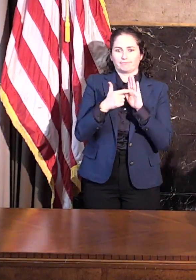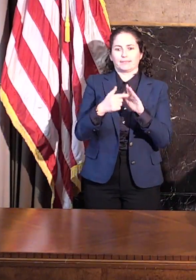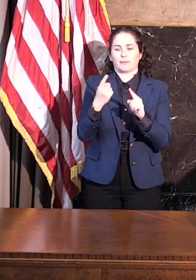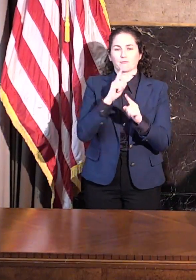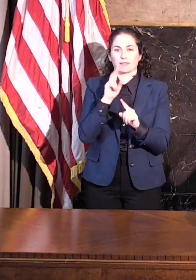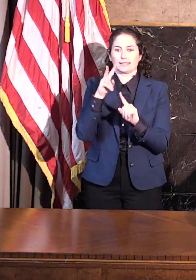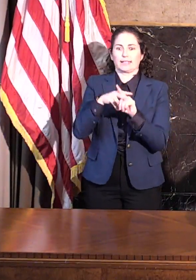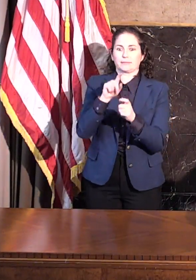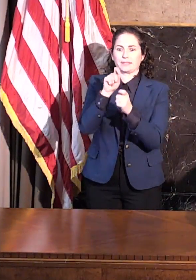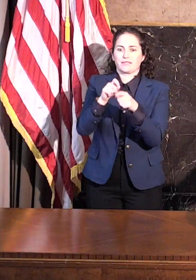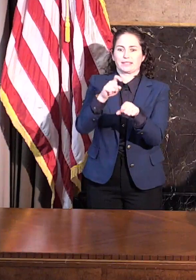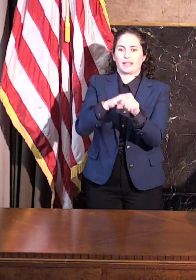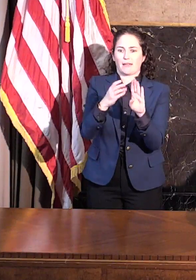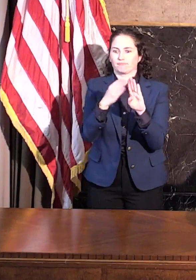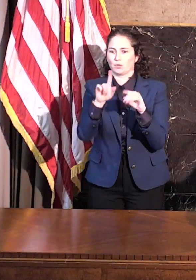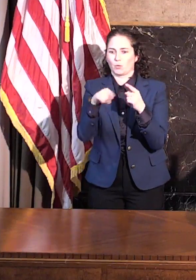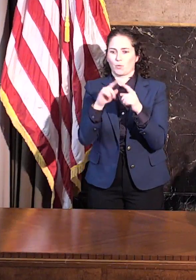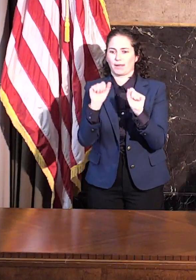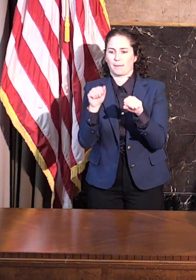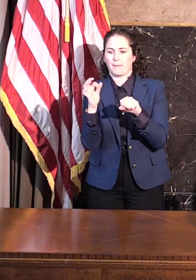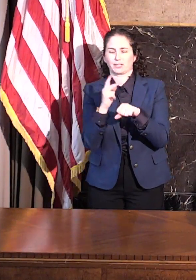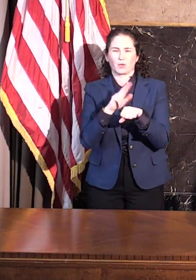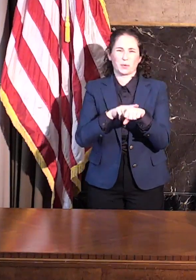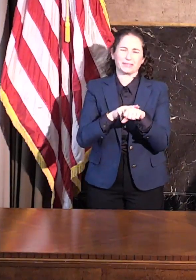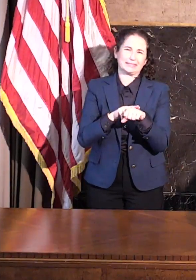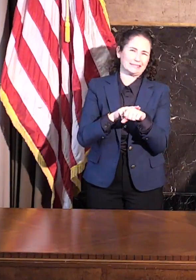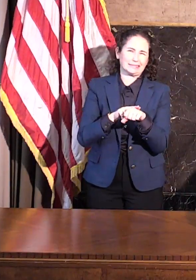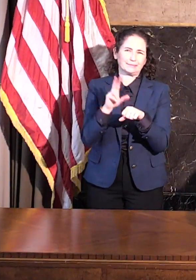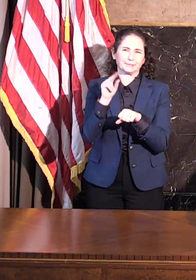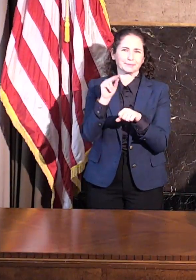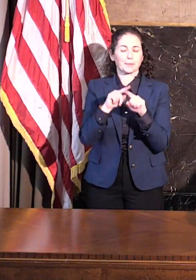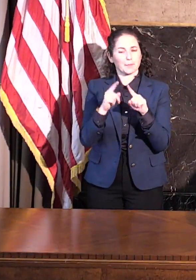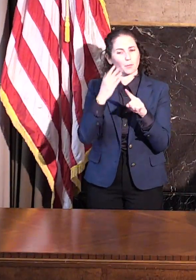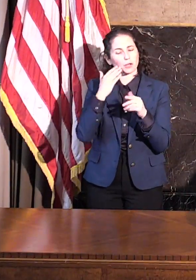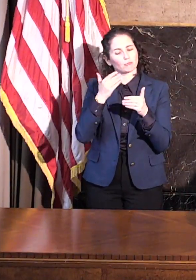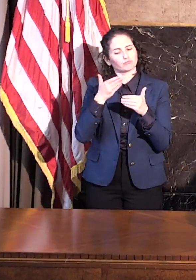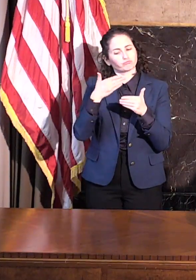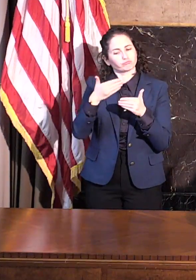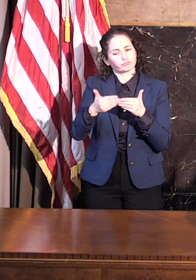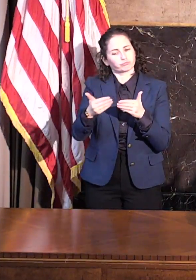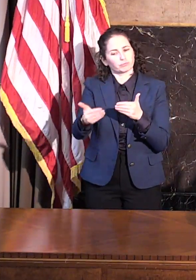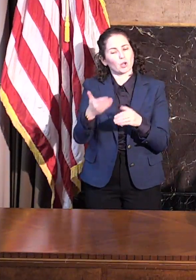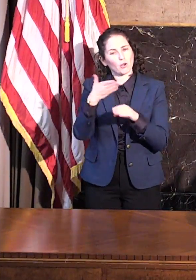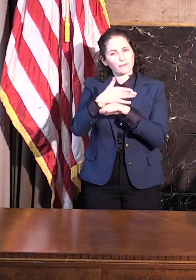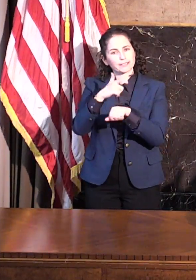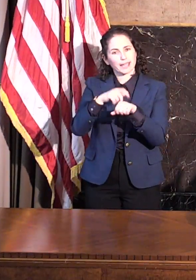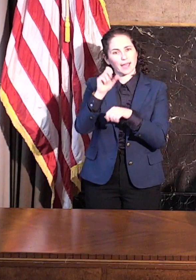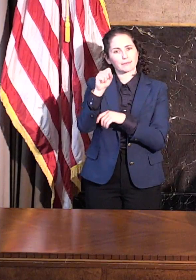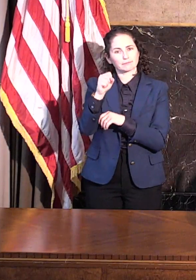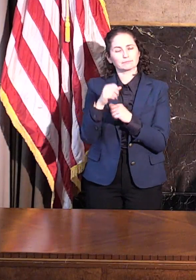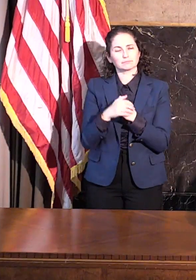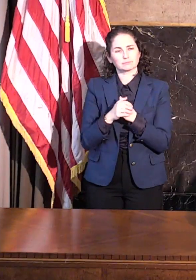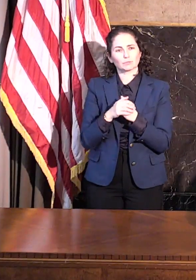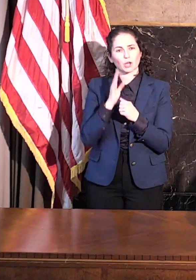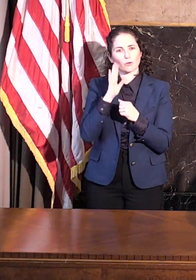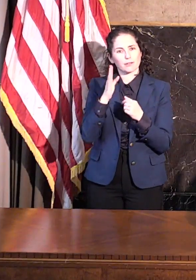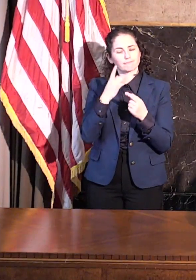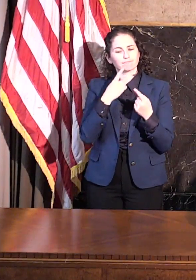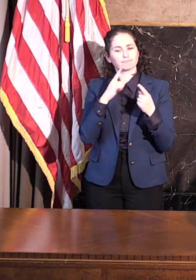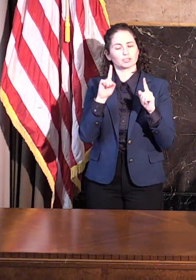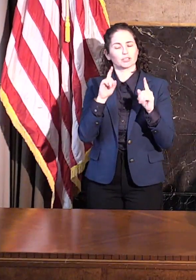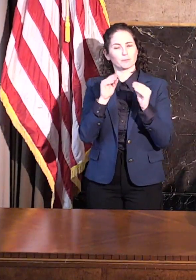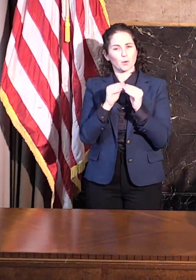one that I inherited when I became governor. I refuse to go back to where we were in 2015